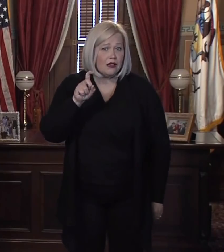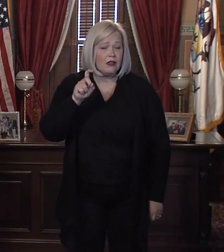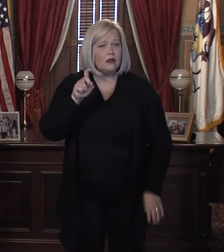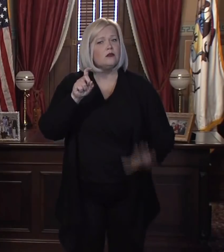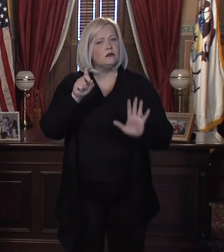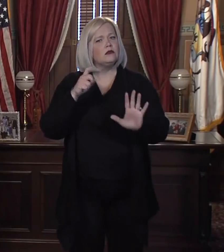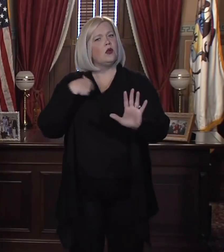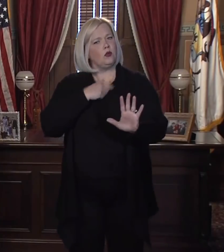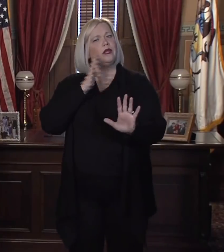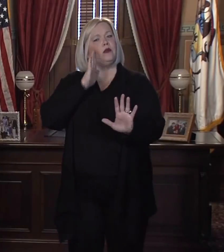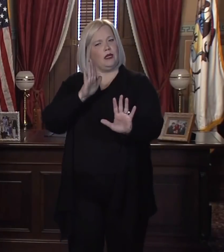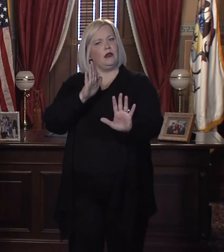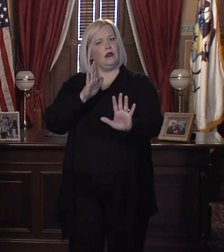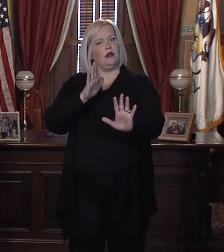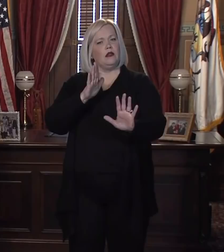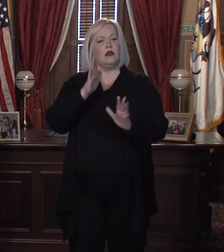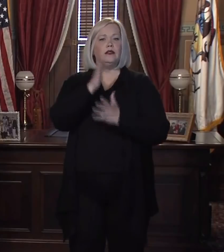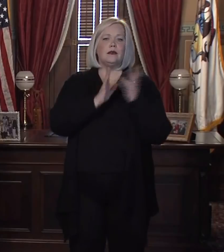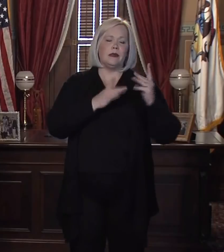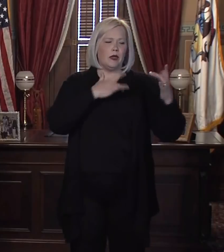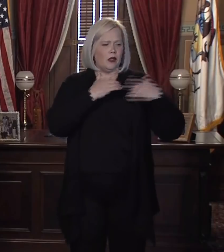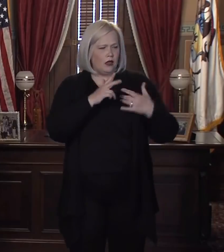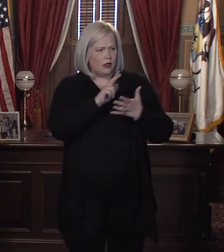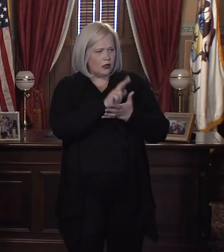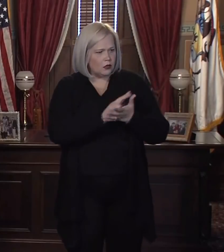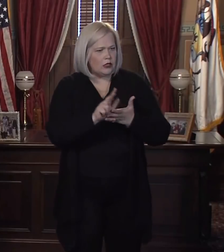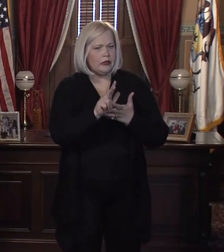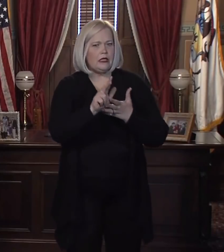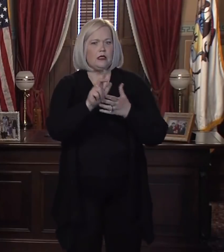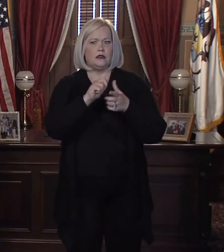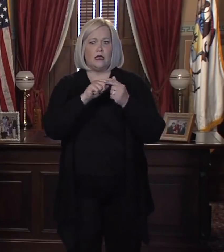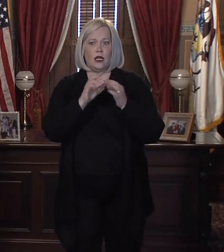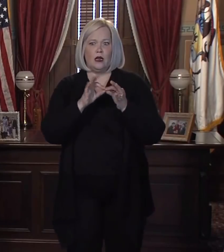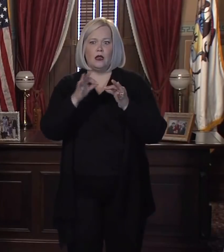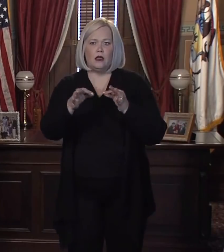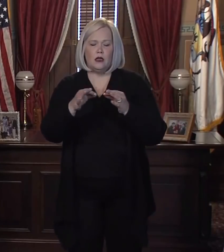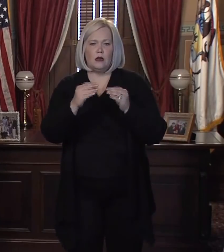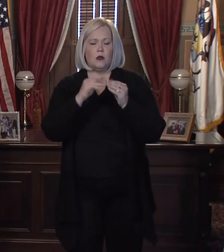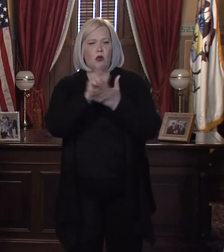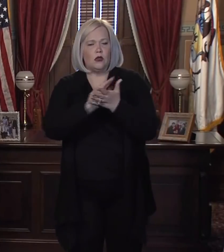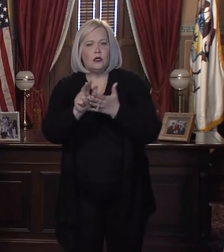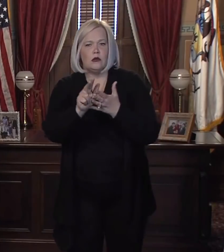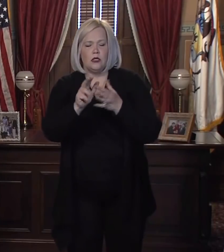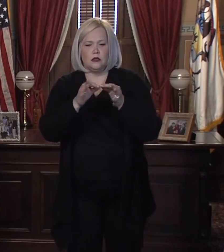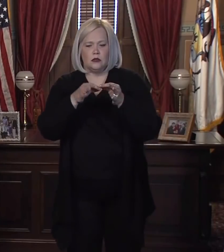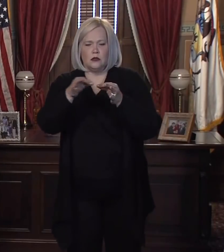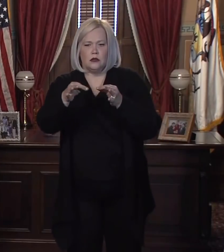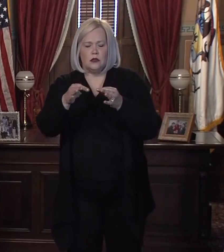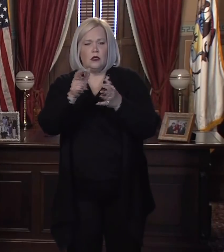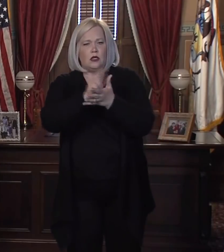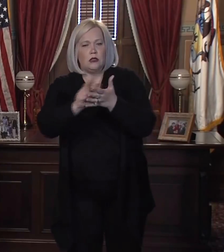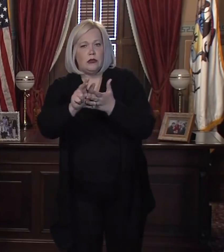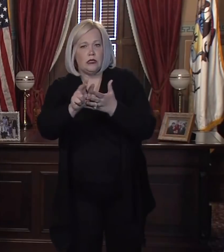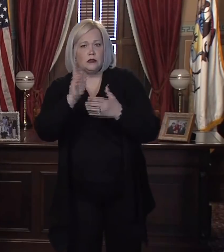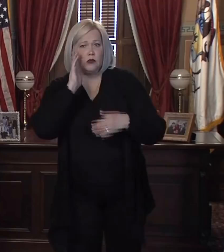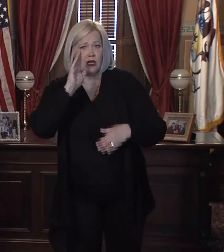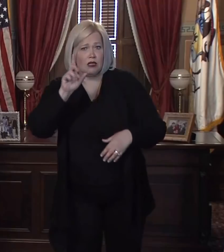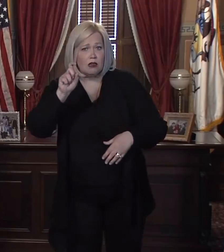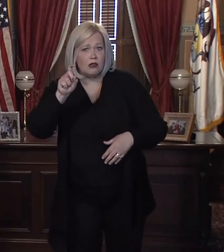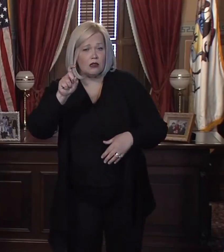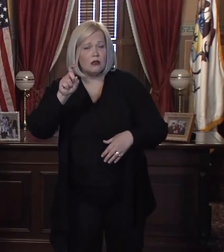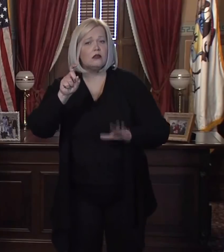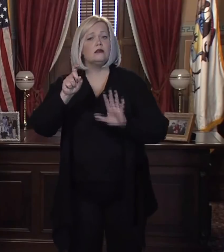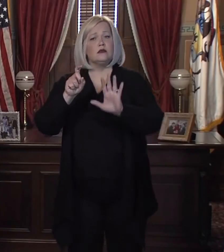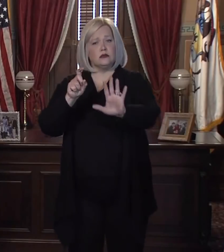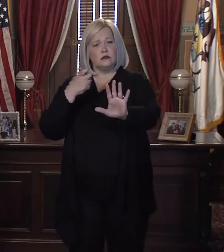the worry that maybe it's 3 weeks and then another 3 weeks and another 3 weeks, and this will go on and on. We will get past this. We will get